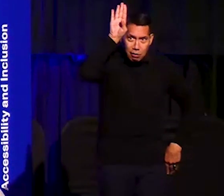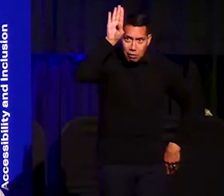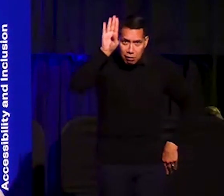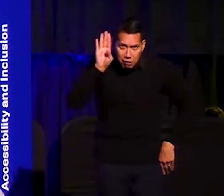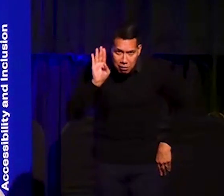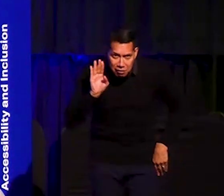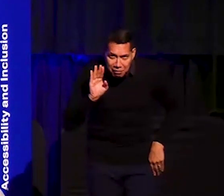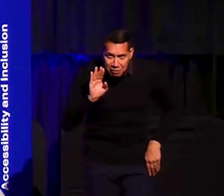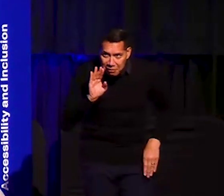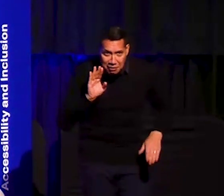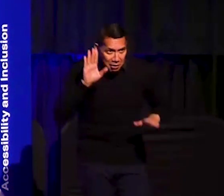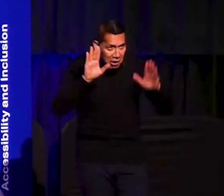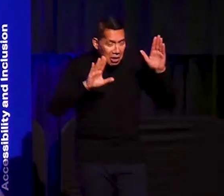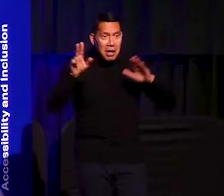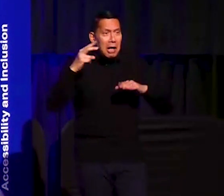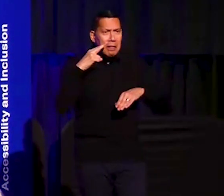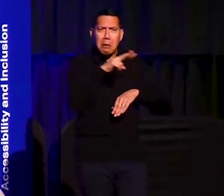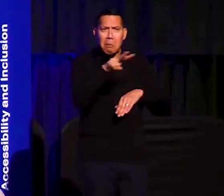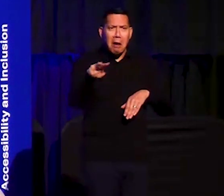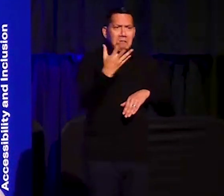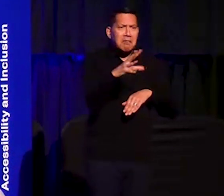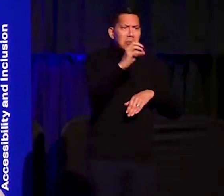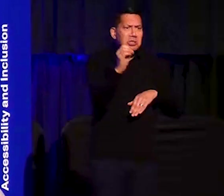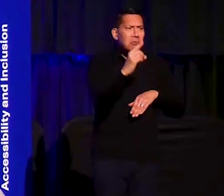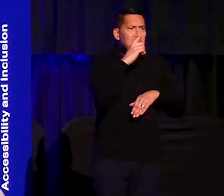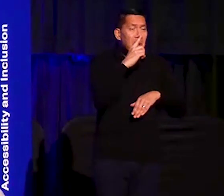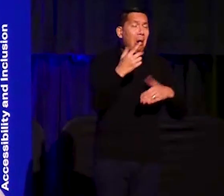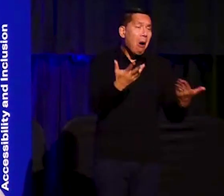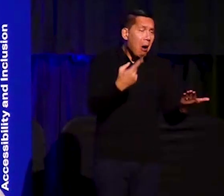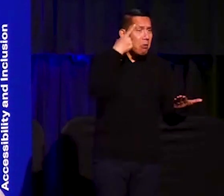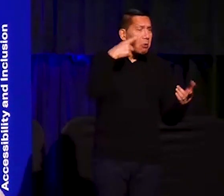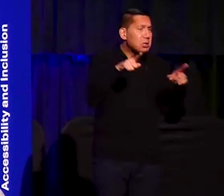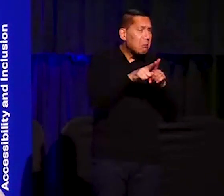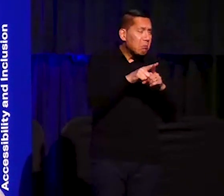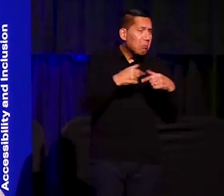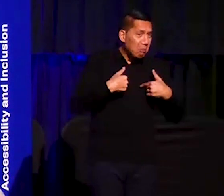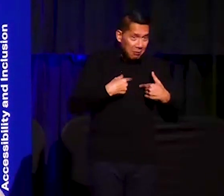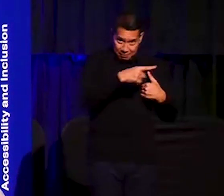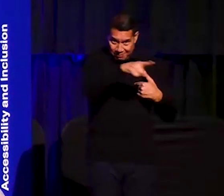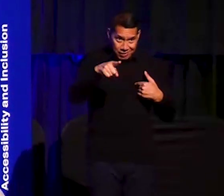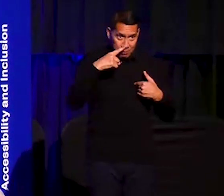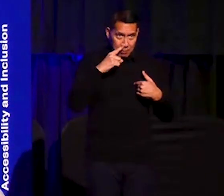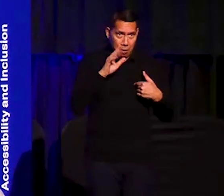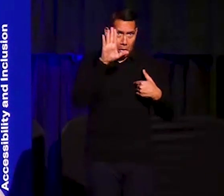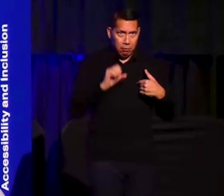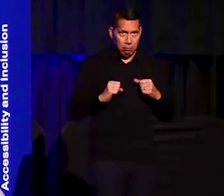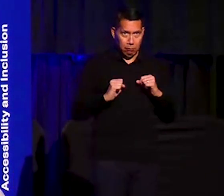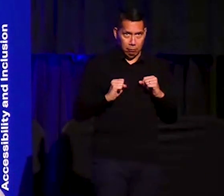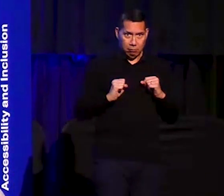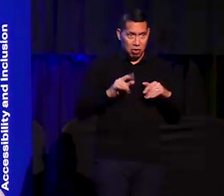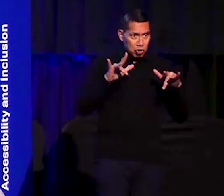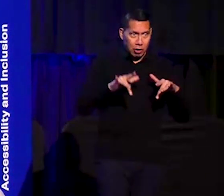your behalf. I'm seeing about half, and that's about what I expected. For those of you who haven't had that